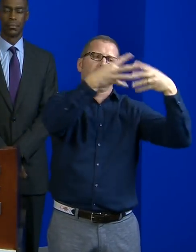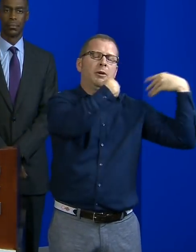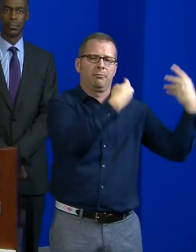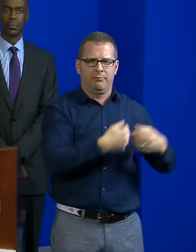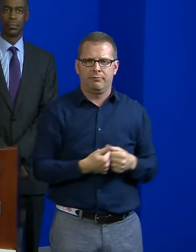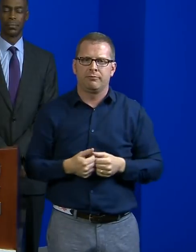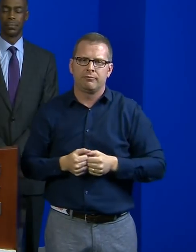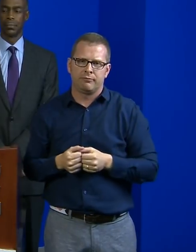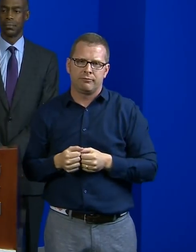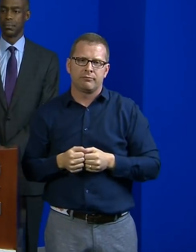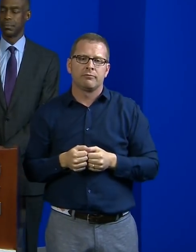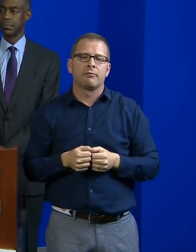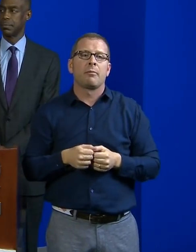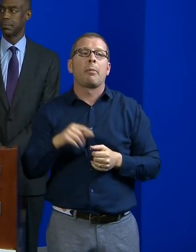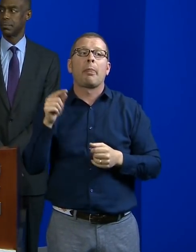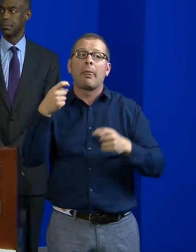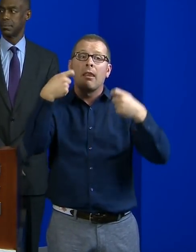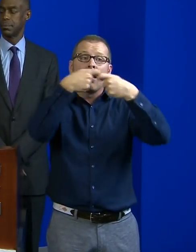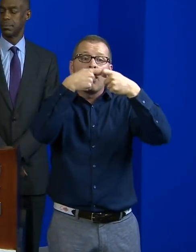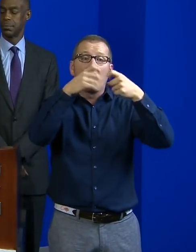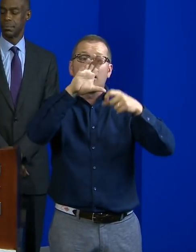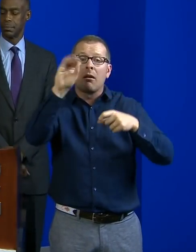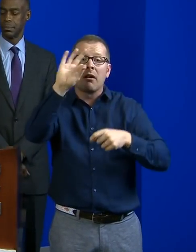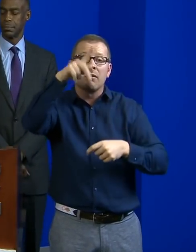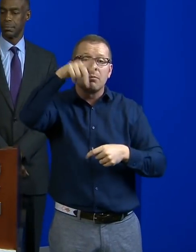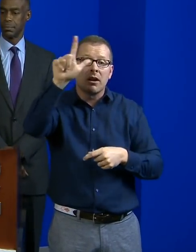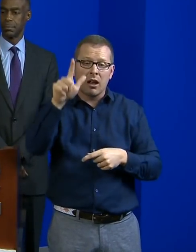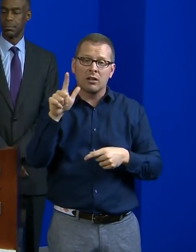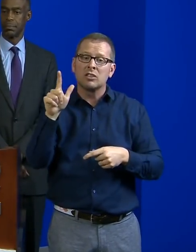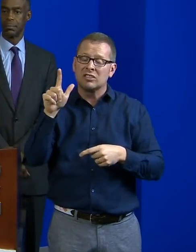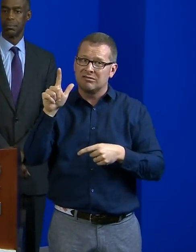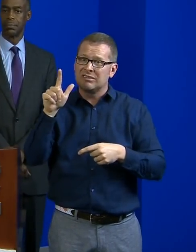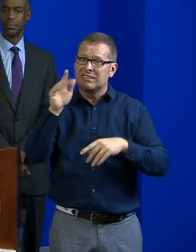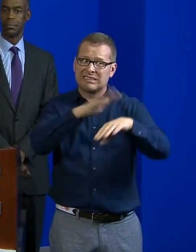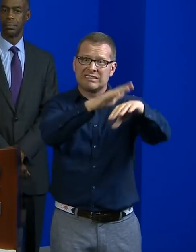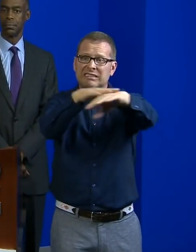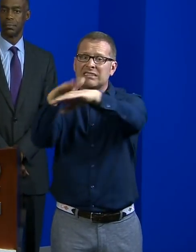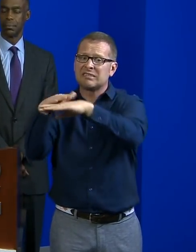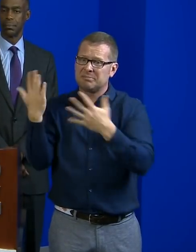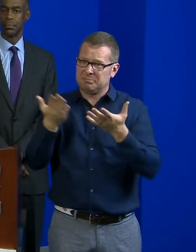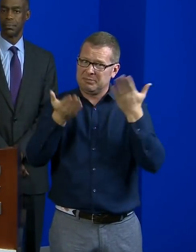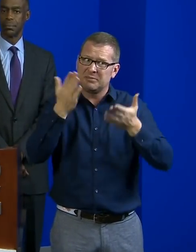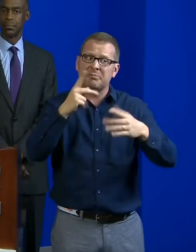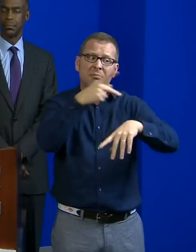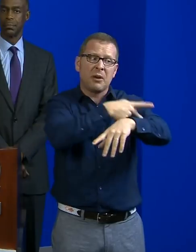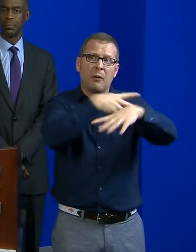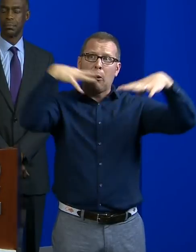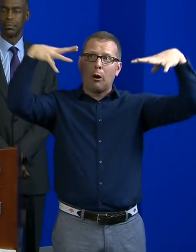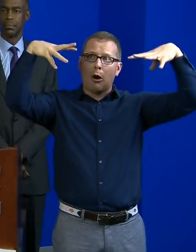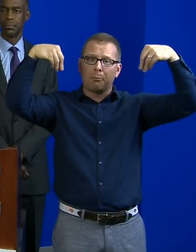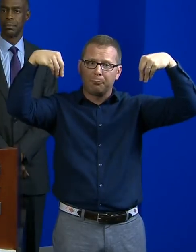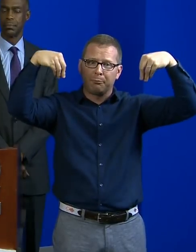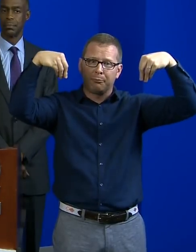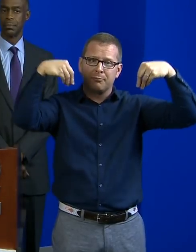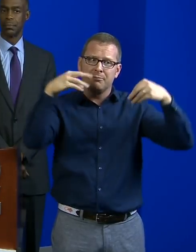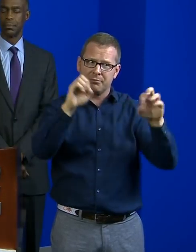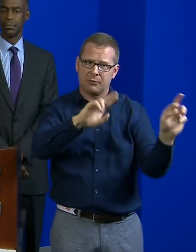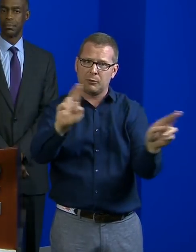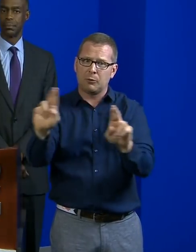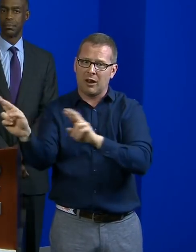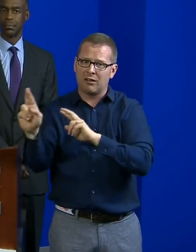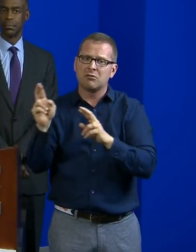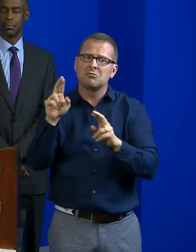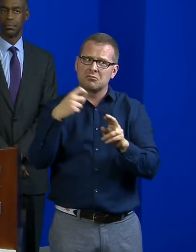in place should be prepared for this and have supplies to last 3 to 5 days. Port Everglades and the